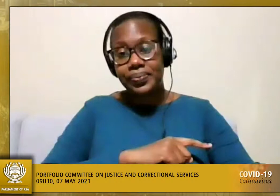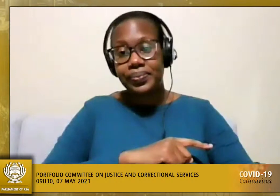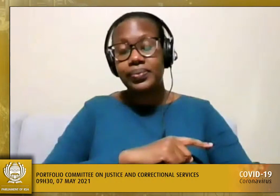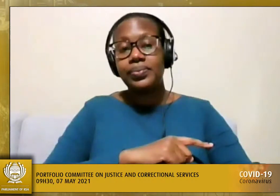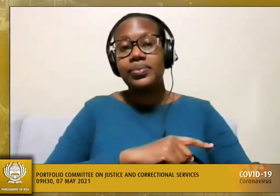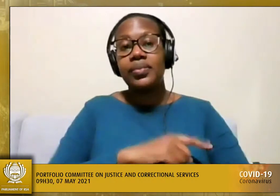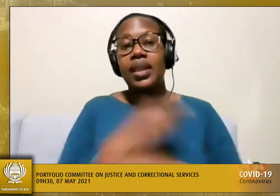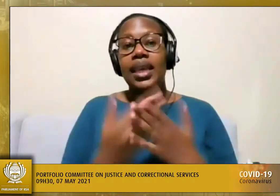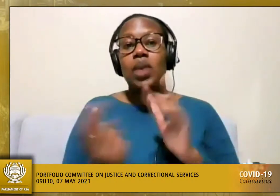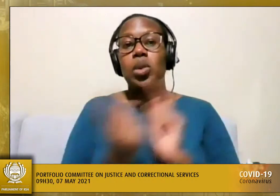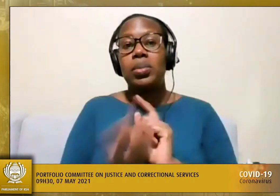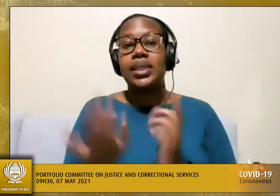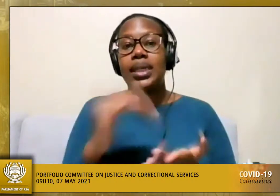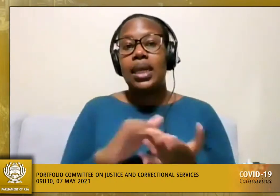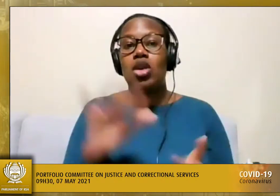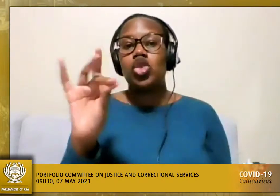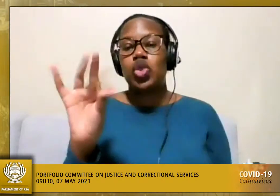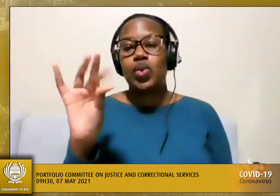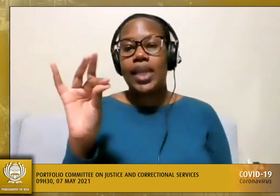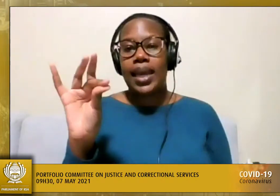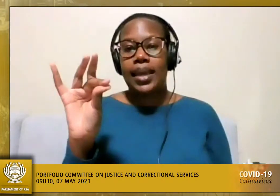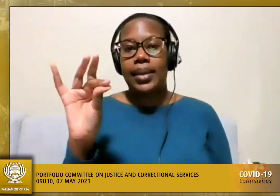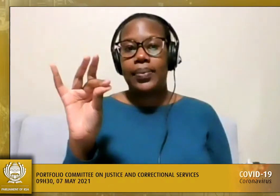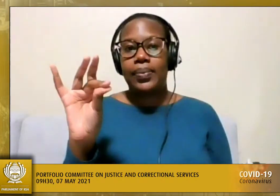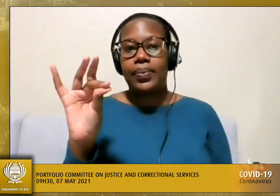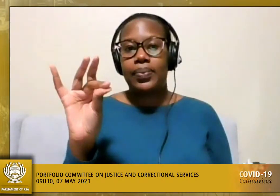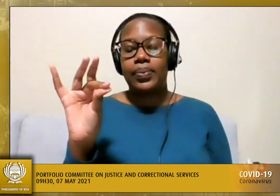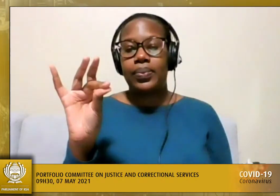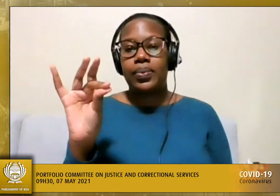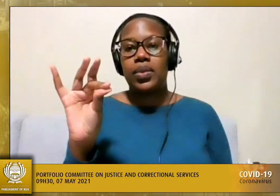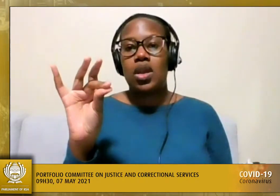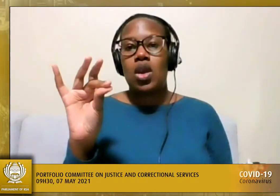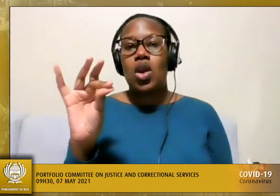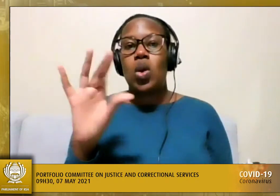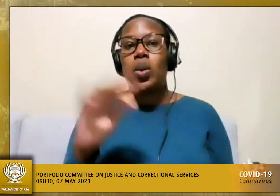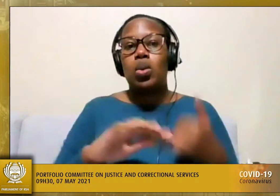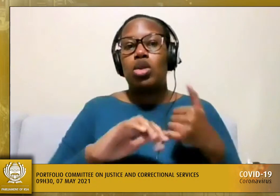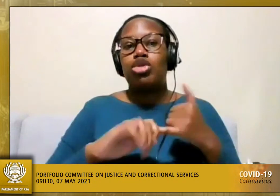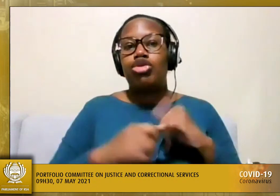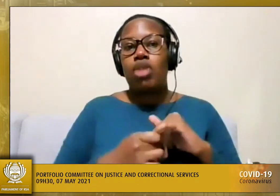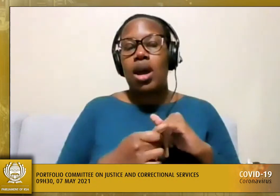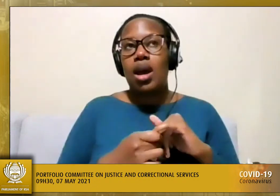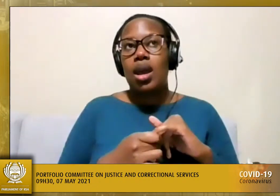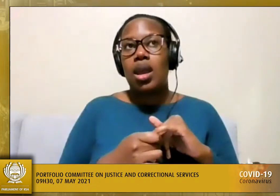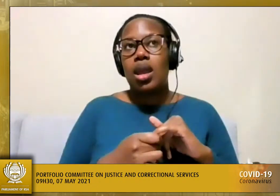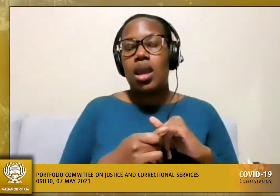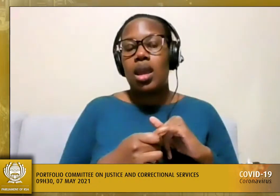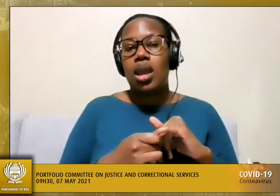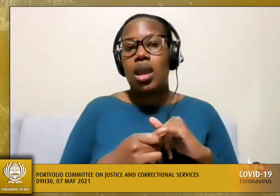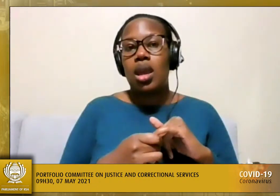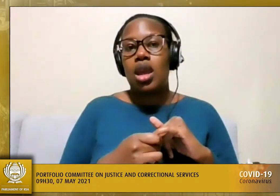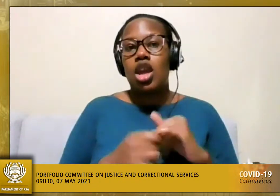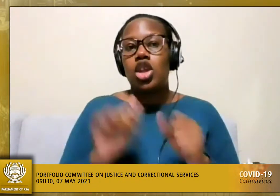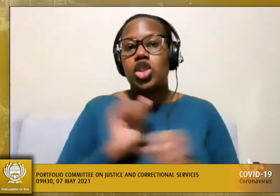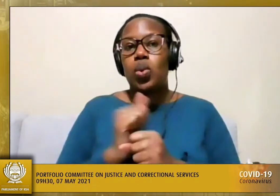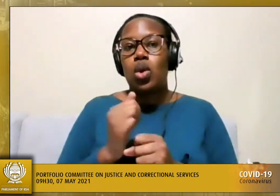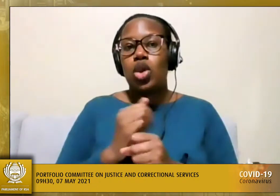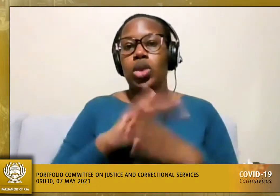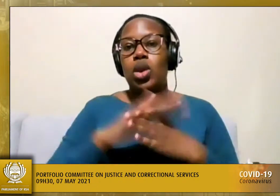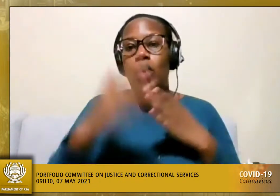can we meet again on Tuesday and we will try and work through the weekend